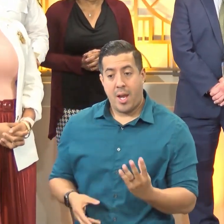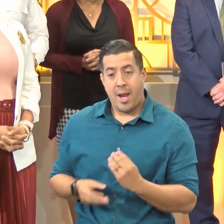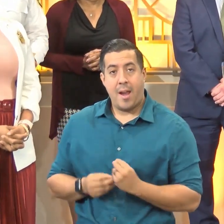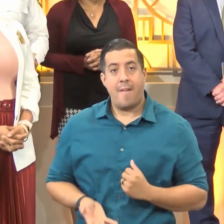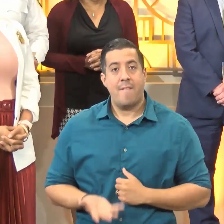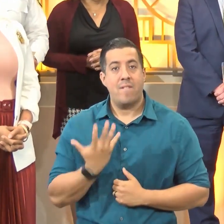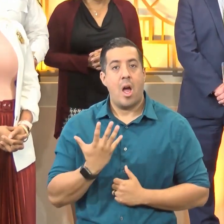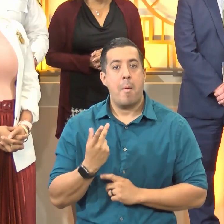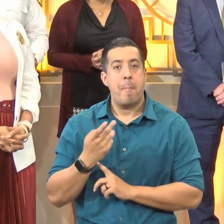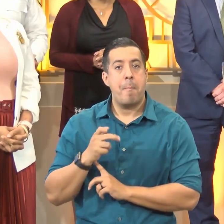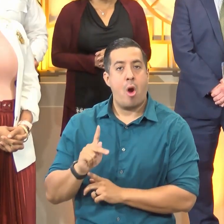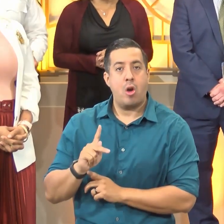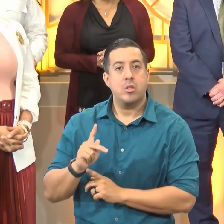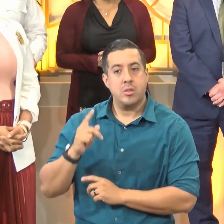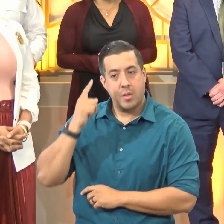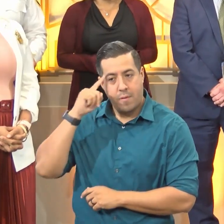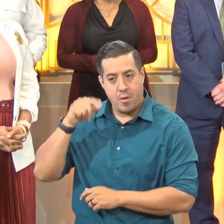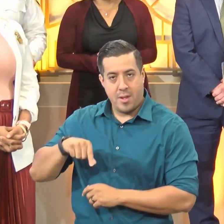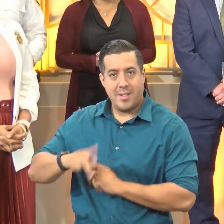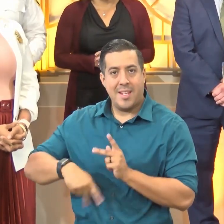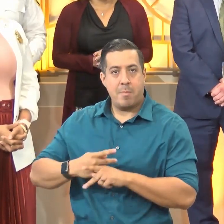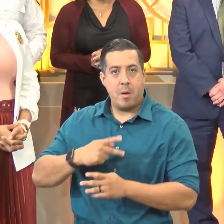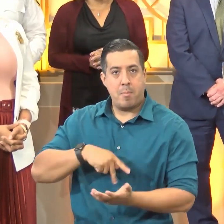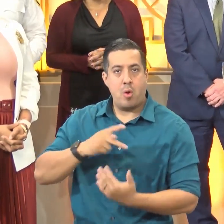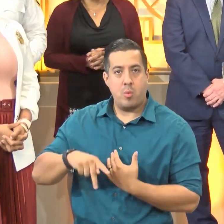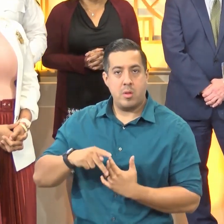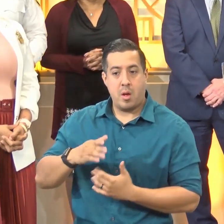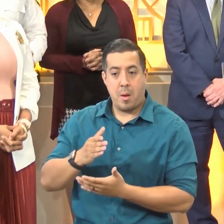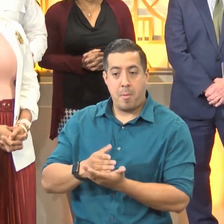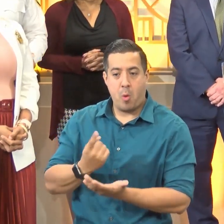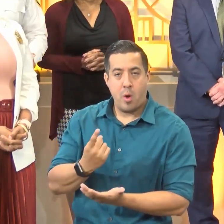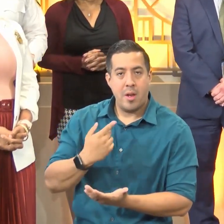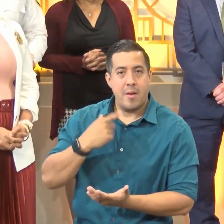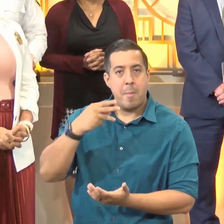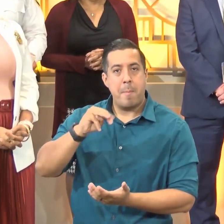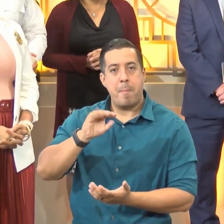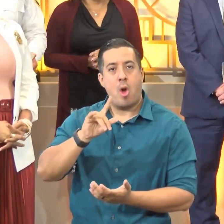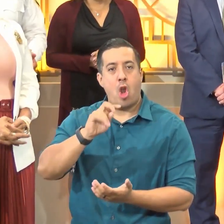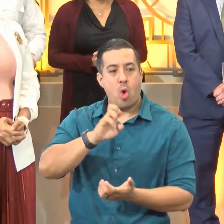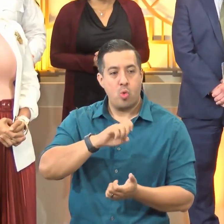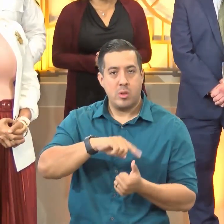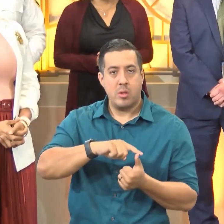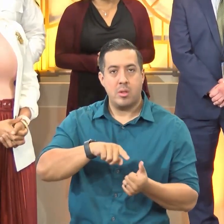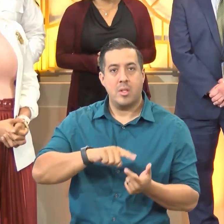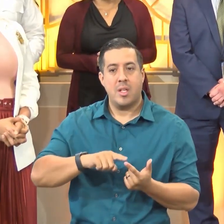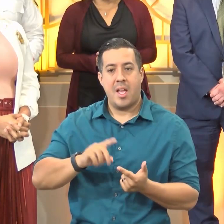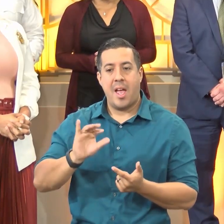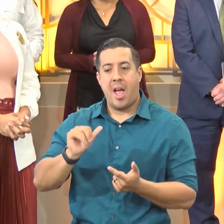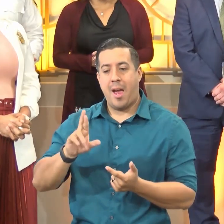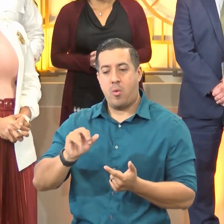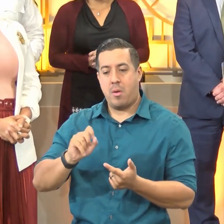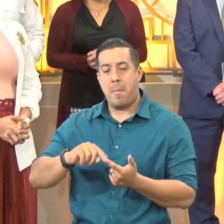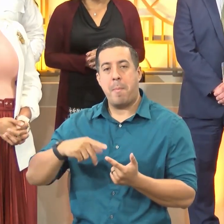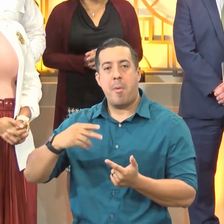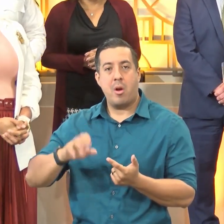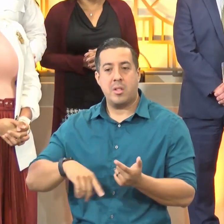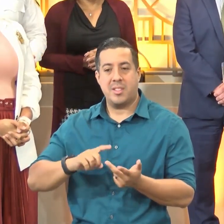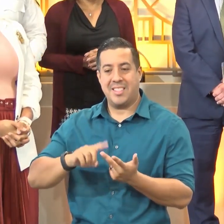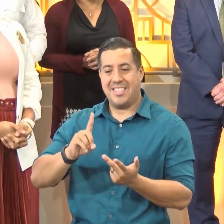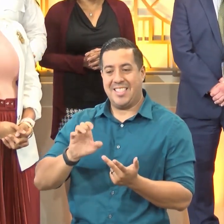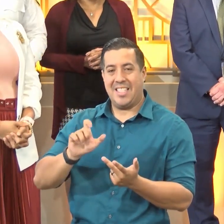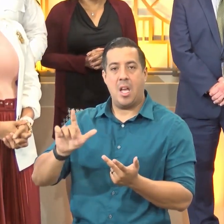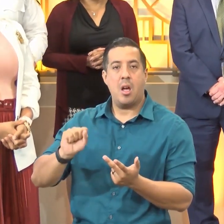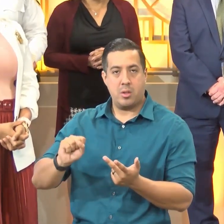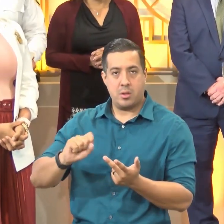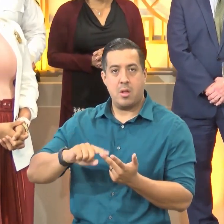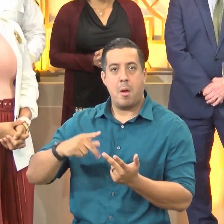to continue this program. Phase 1 included Malone Park, Our Park, Henderson Park, Delch Park,